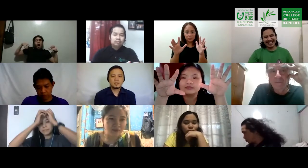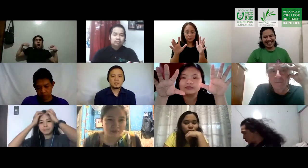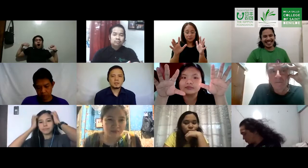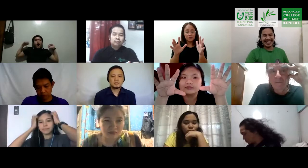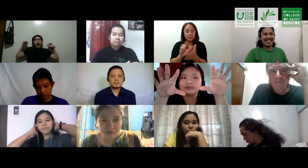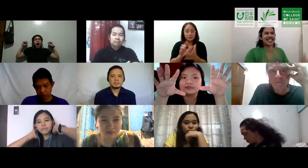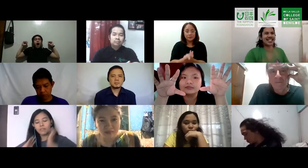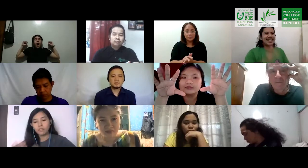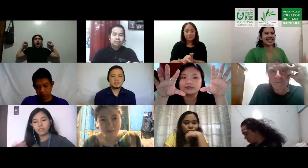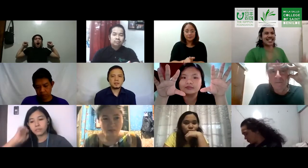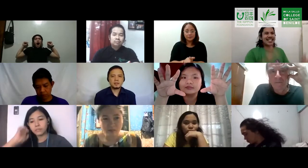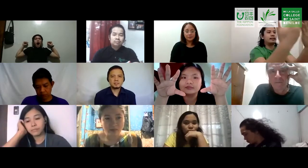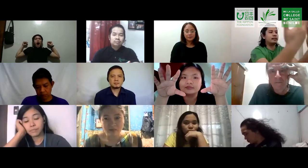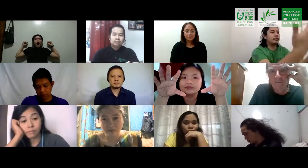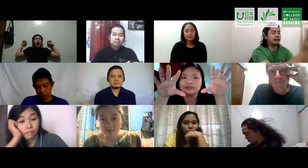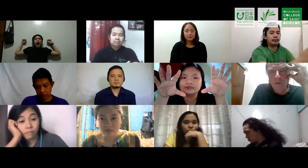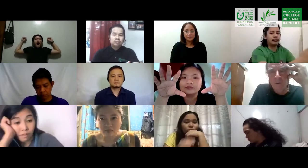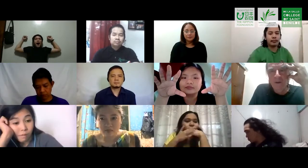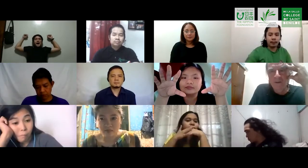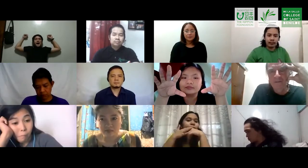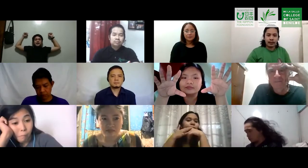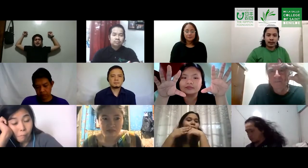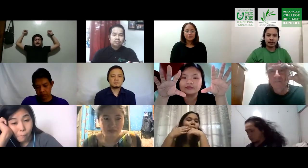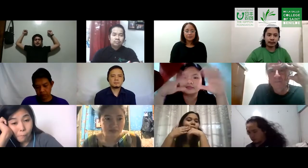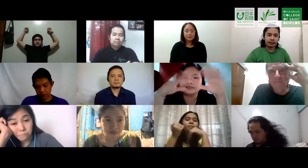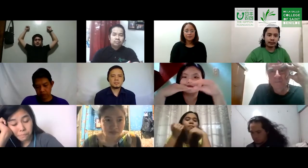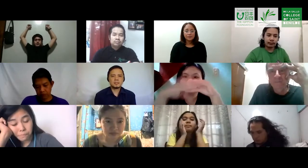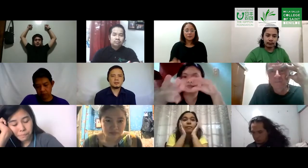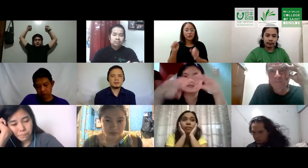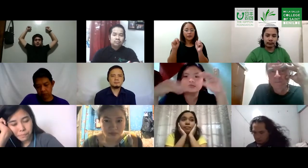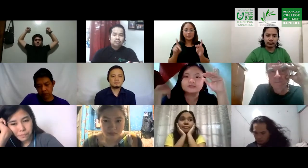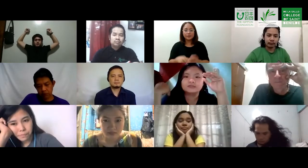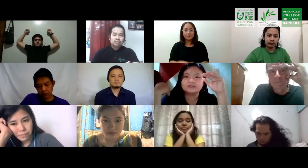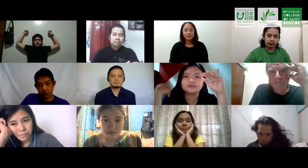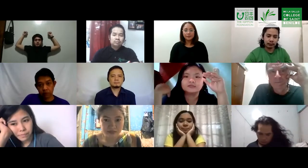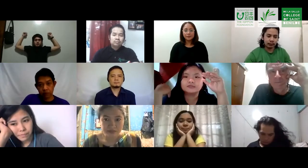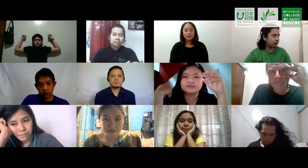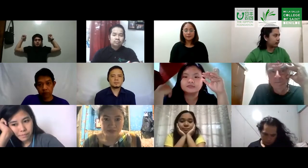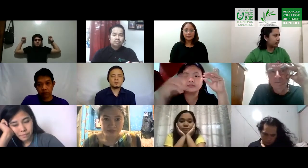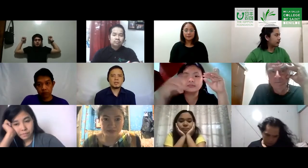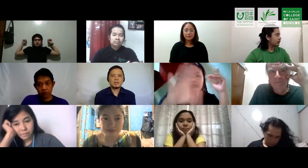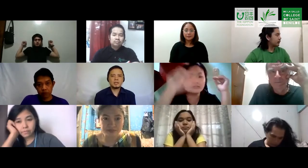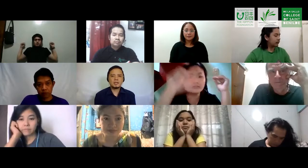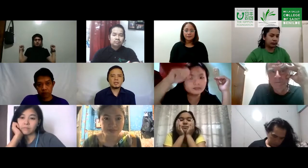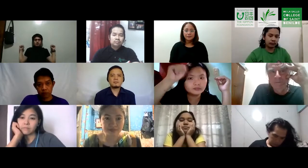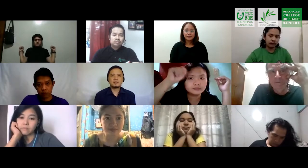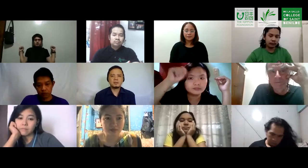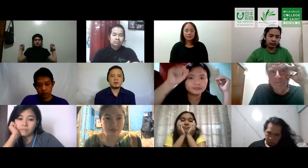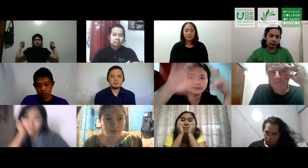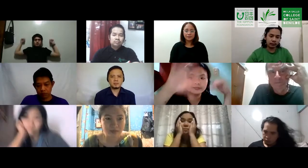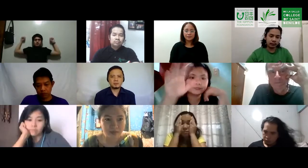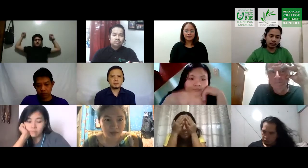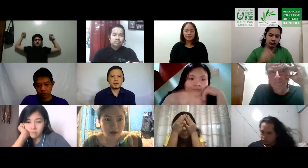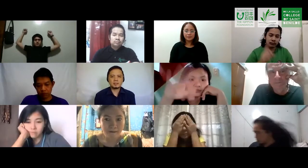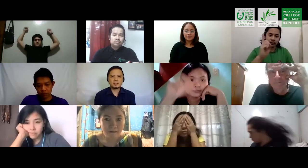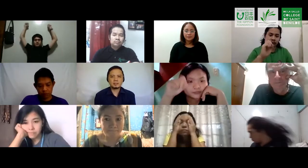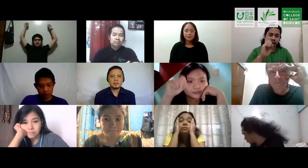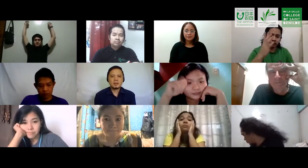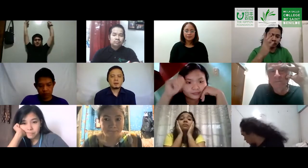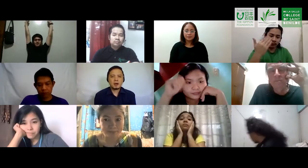Jasmine saying yes. Okay. It's done. We haven't emailed it to you yet.